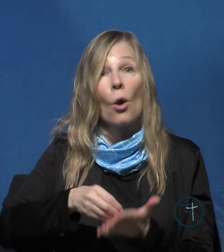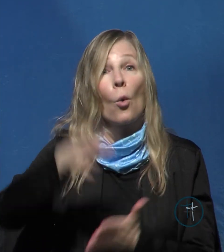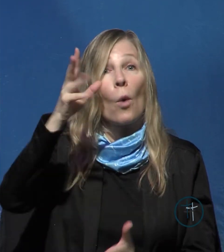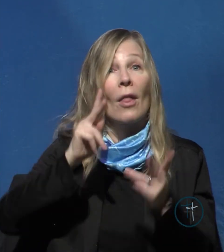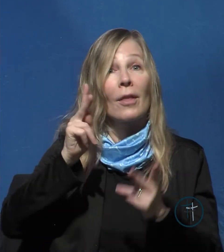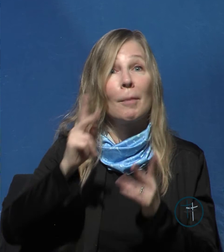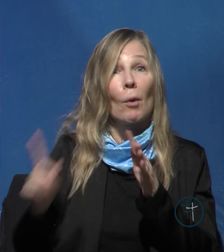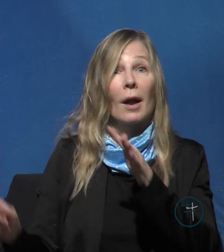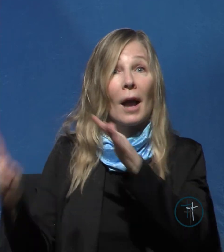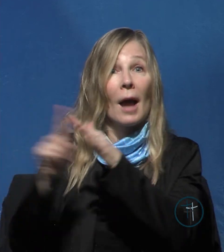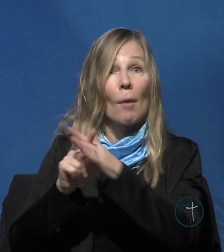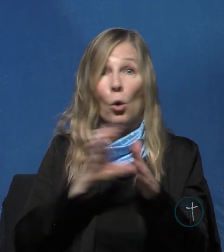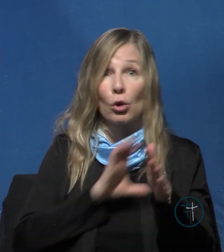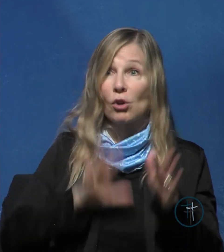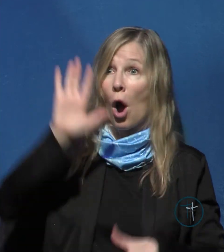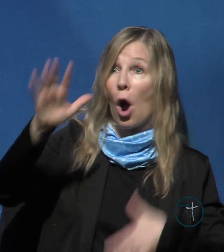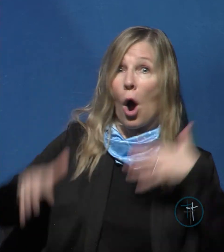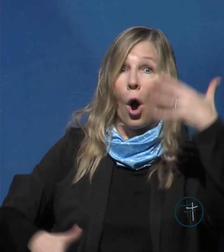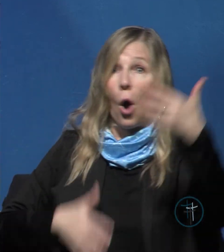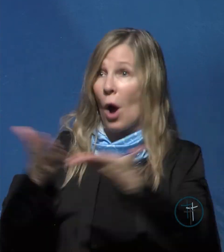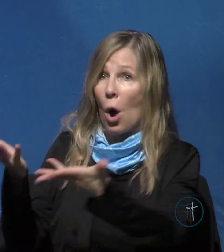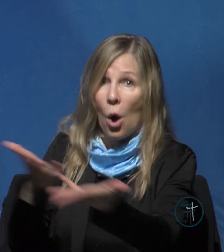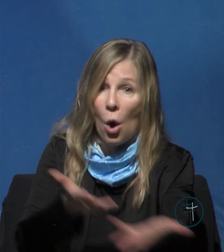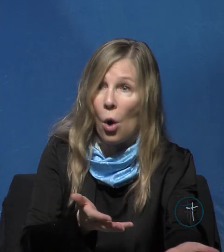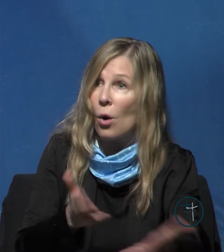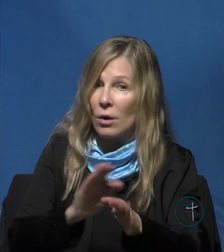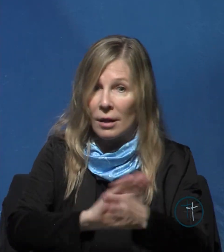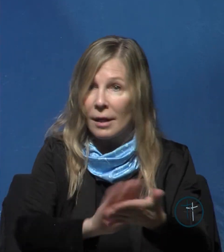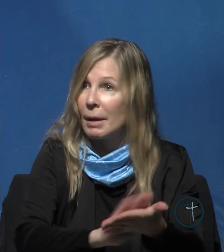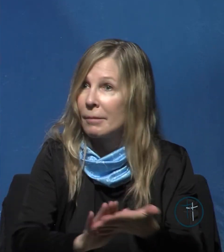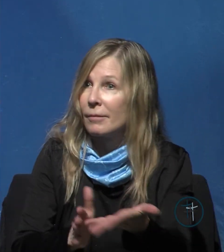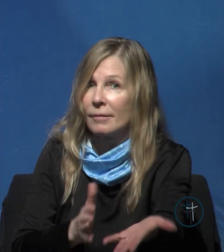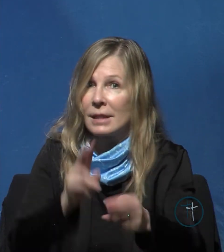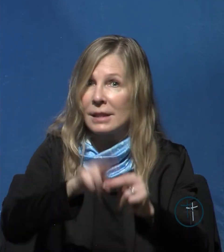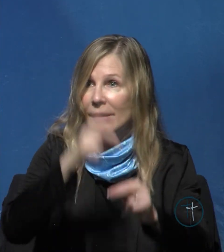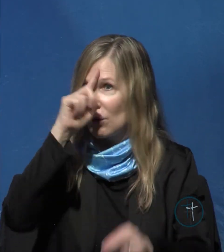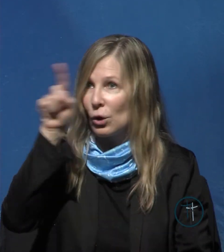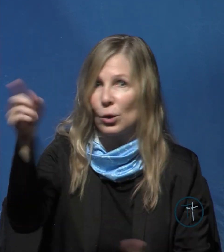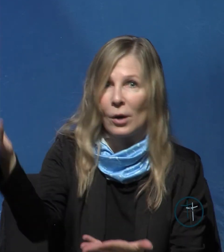in, the Christians were tripping over themselves to give them a good seat. Excuse me, clear out of the way right here.